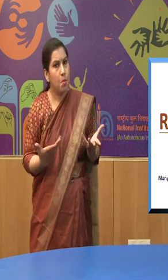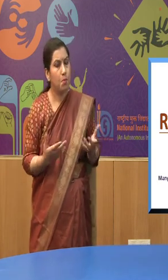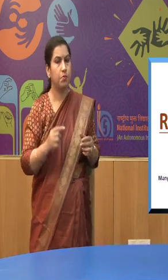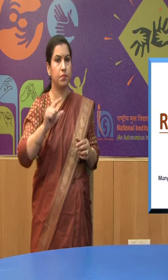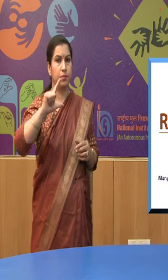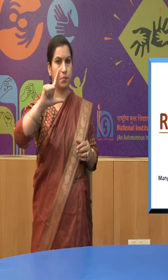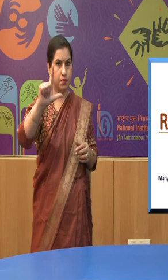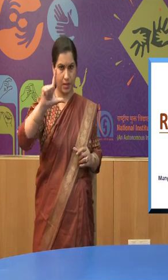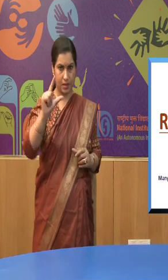Lutheran,